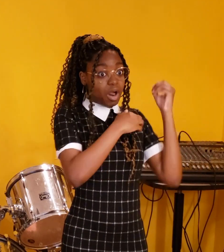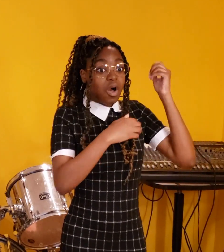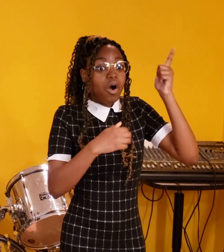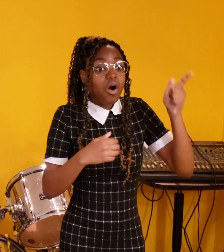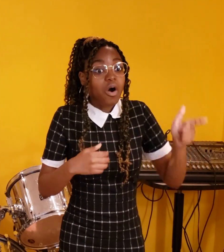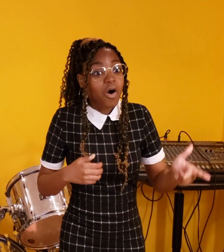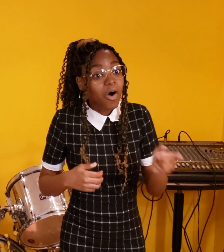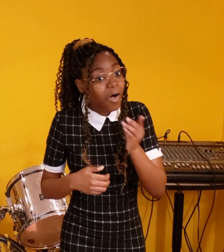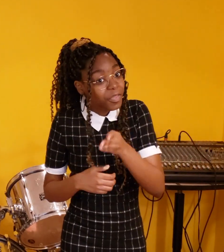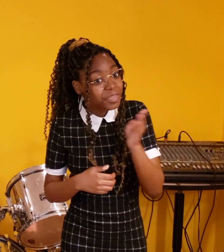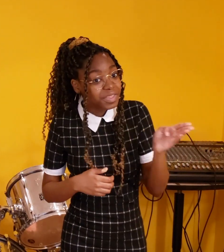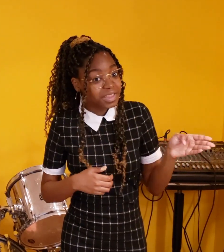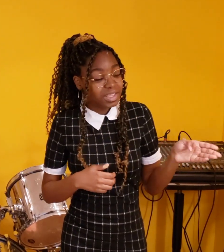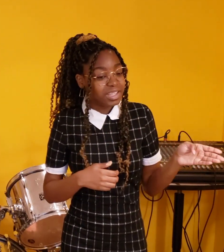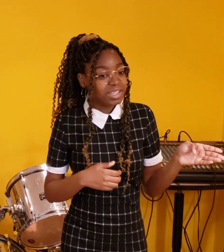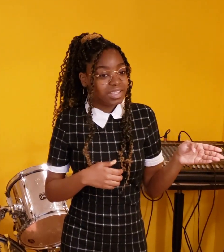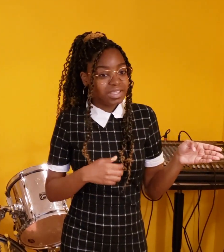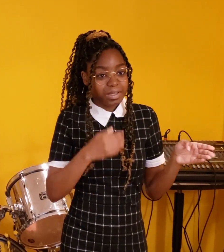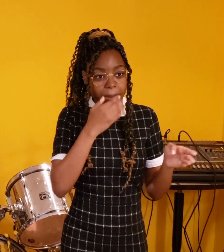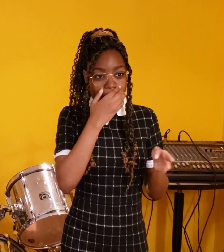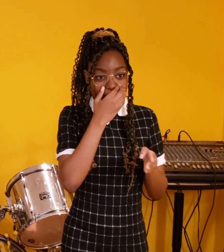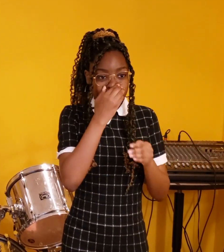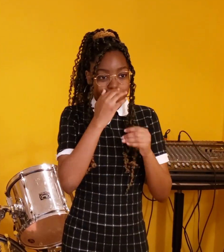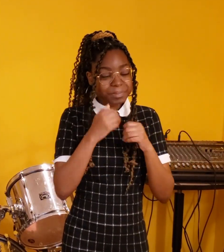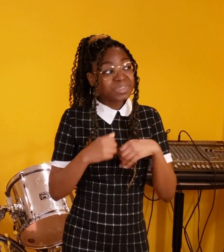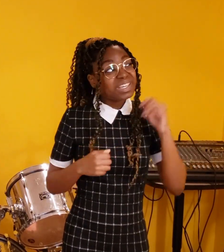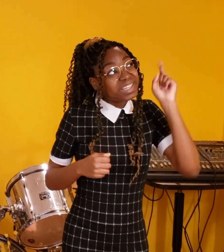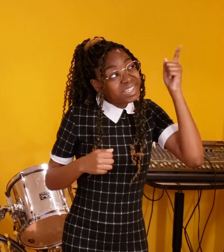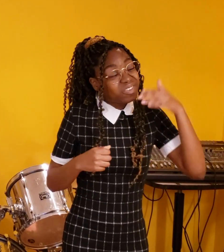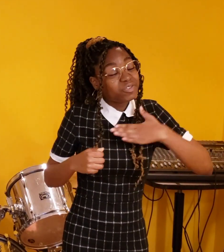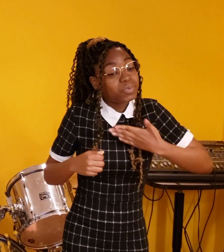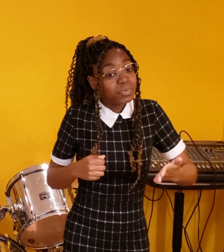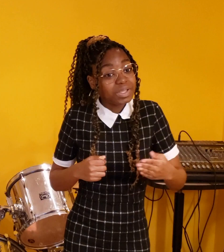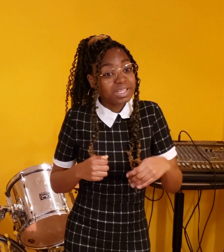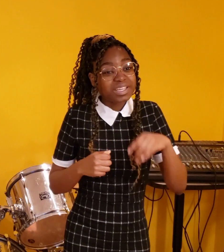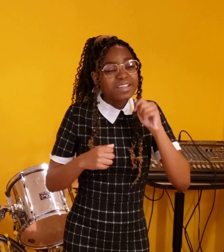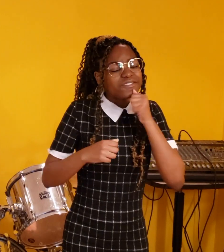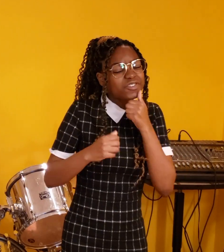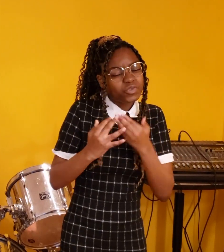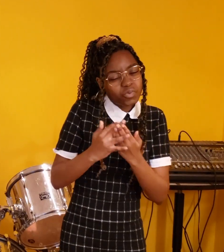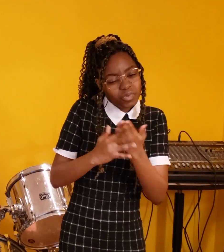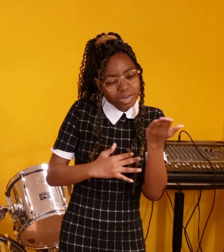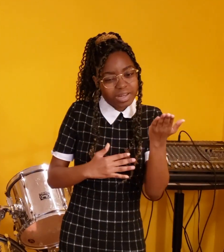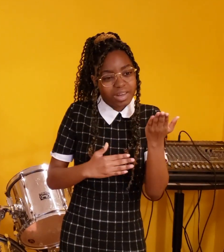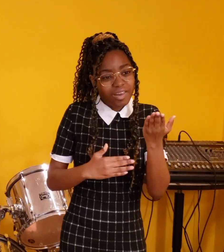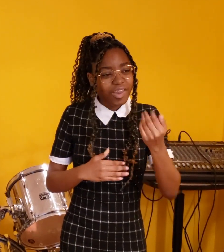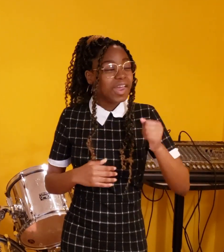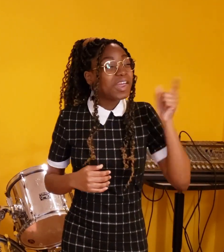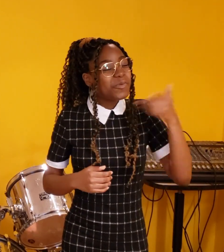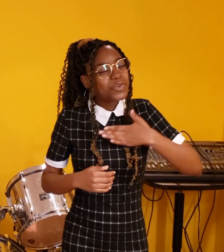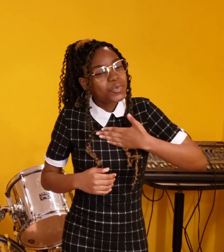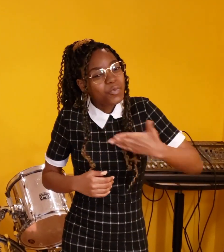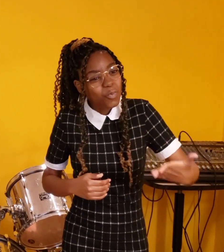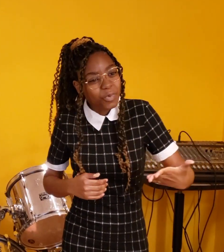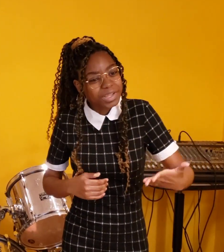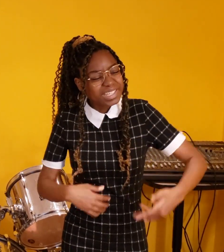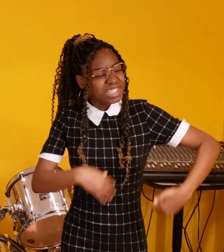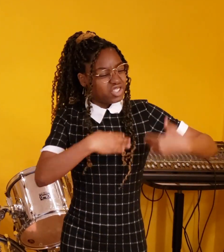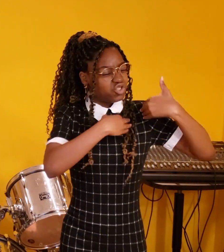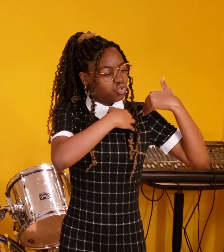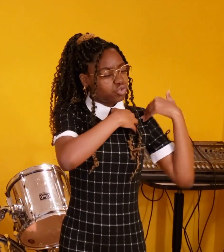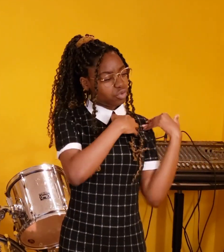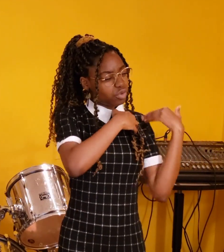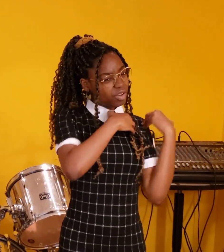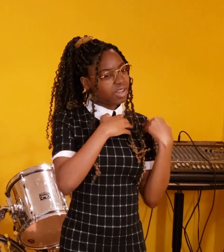going to happen, and he was, as 1 Corinthians 13 says, God was still willing to what? To endure all things, to bear all